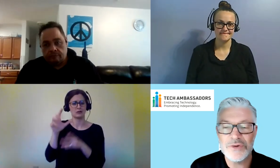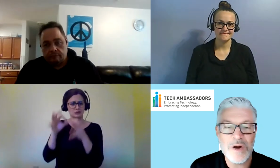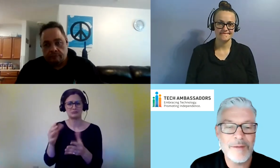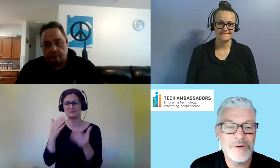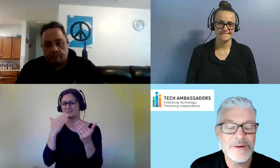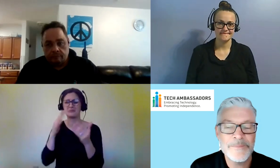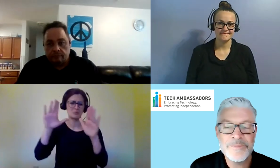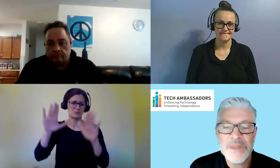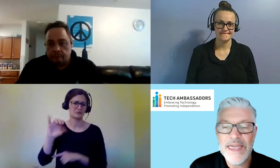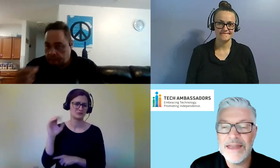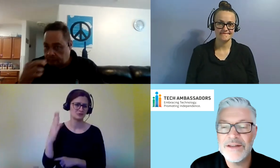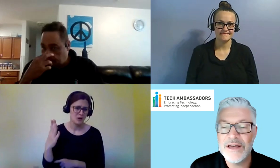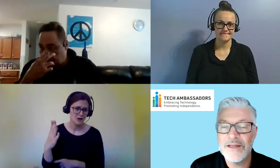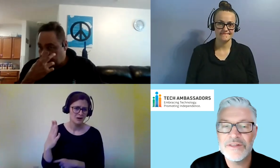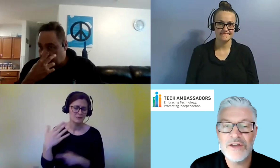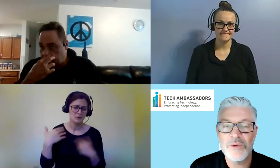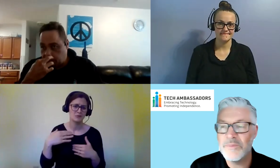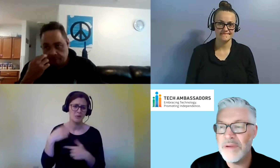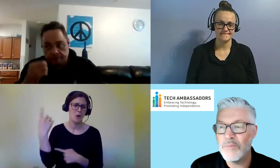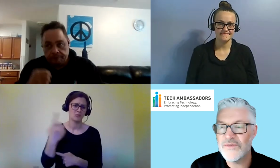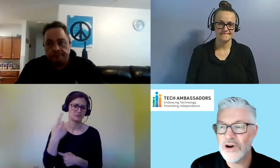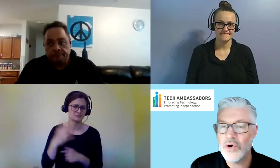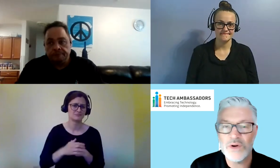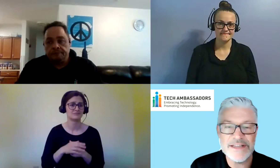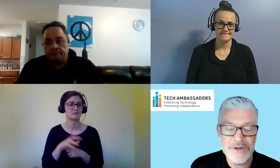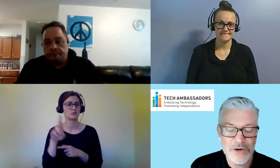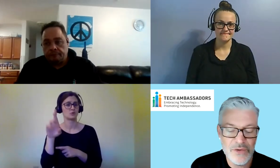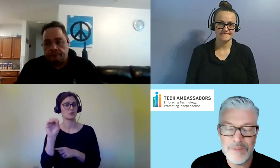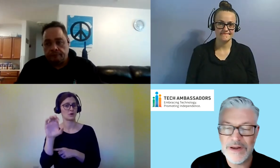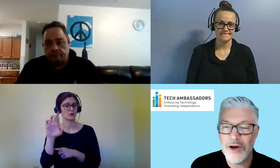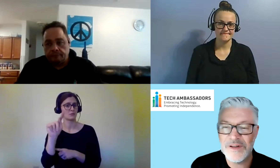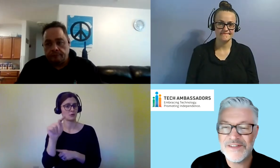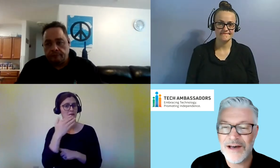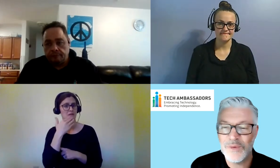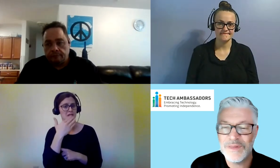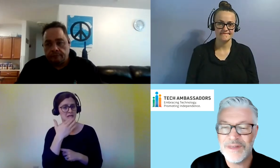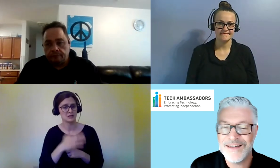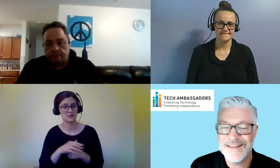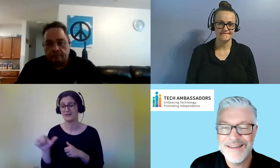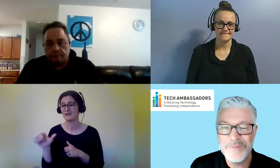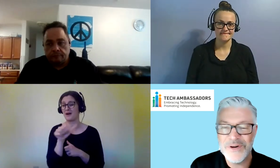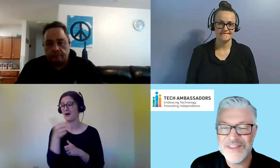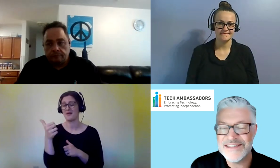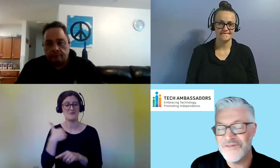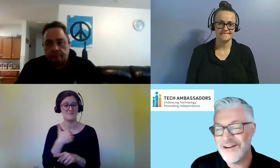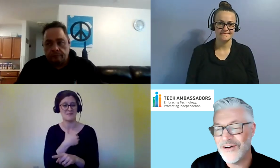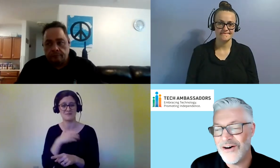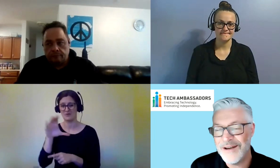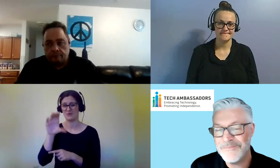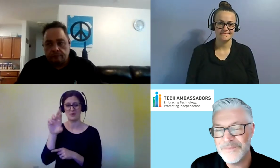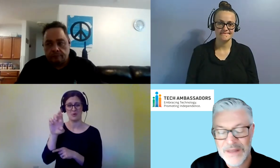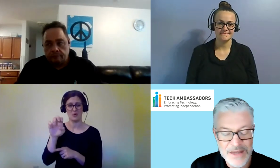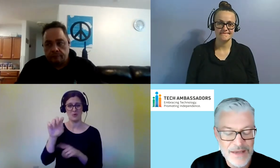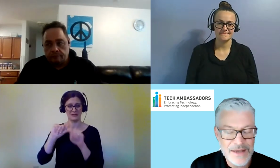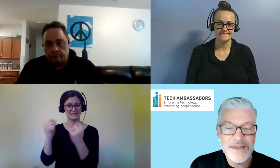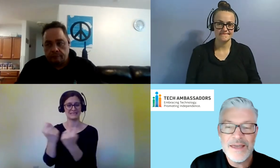so much to Robert and the other members of our core team here who've been helping us out with putting this event